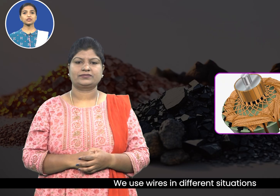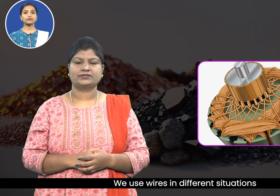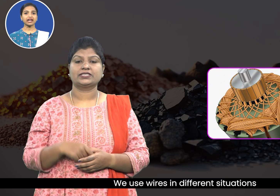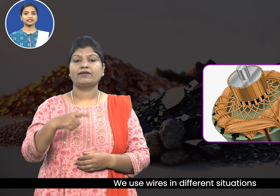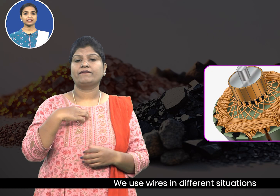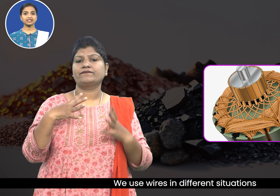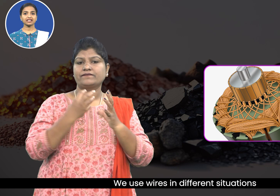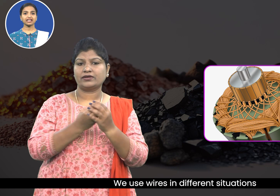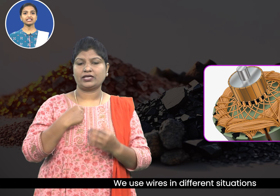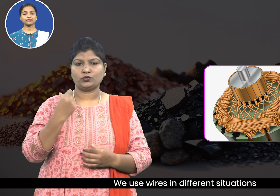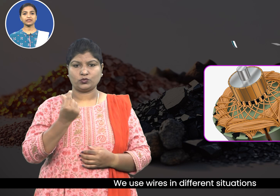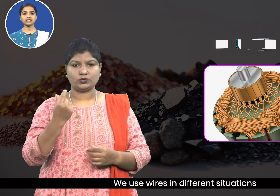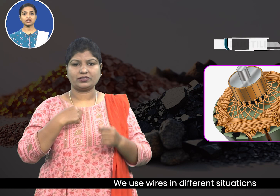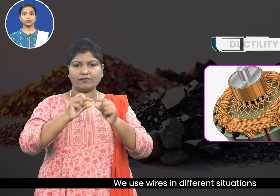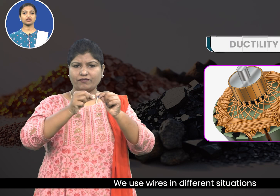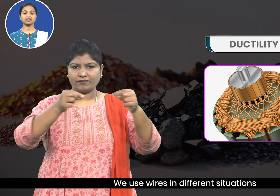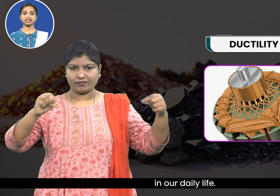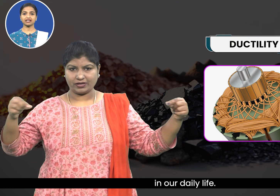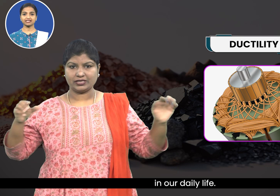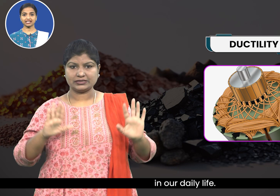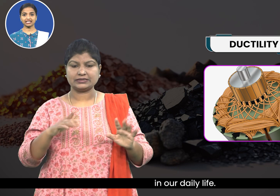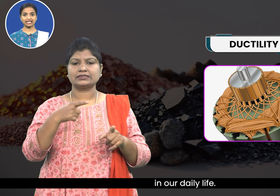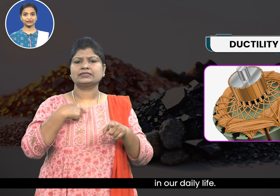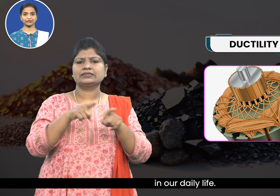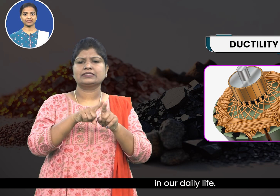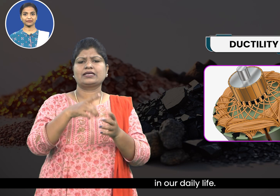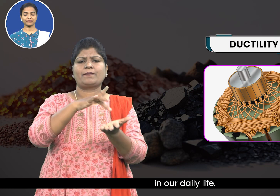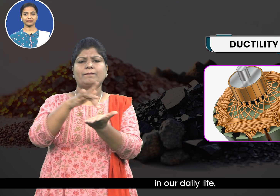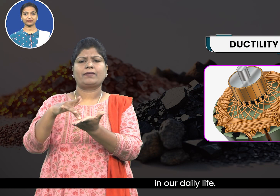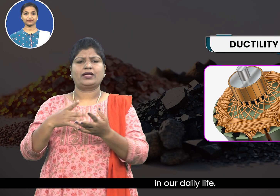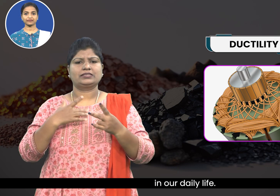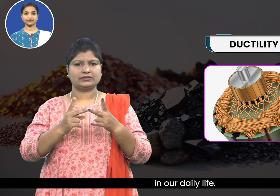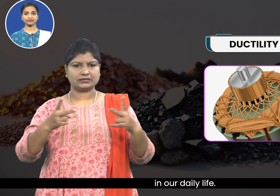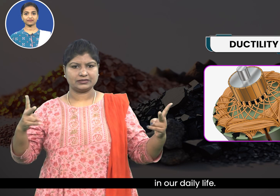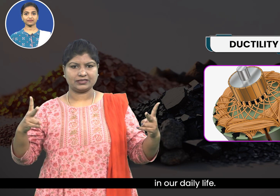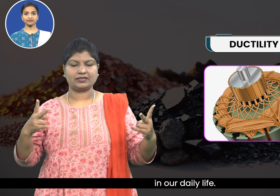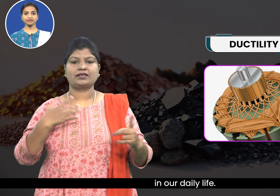We use wires in different situations in our daily life.